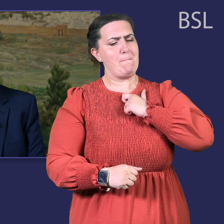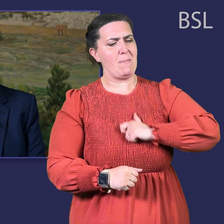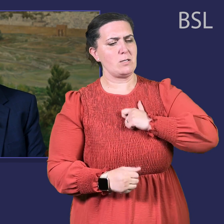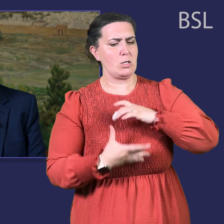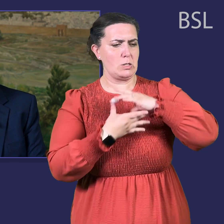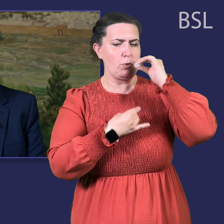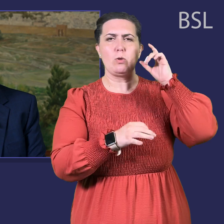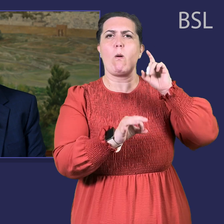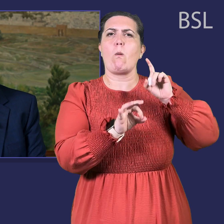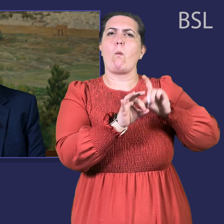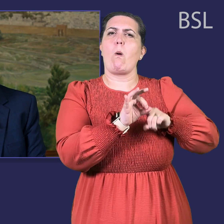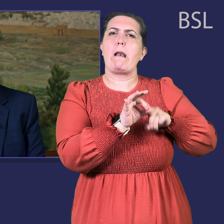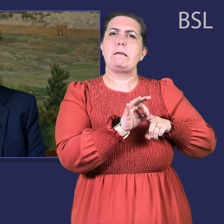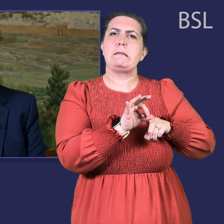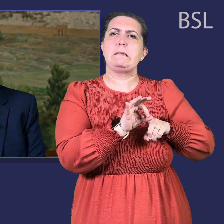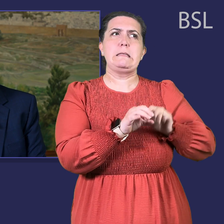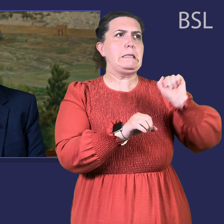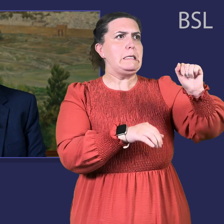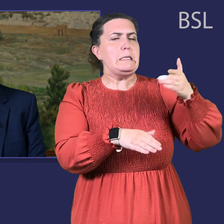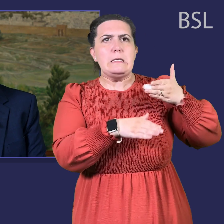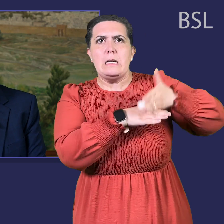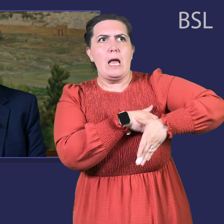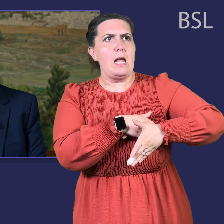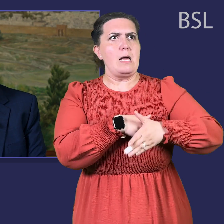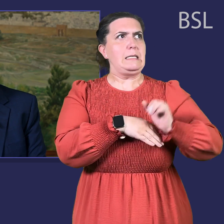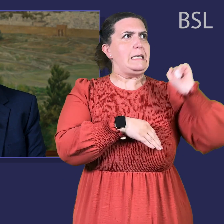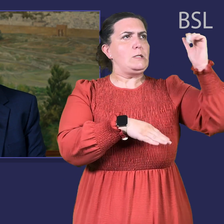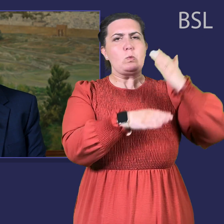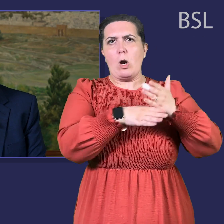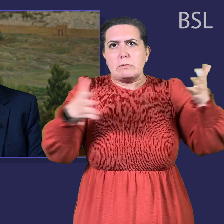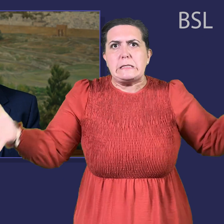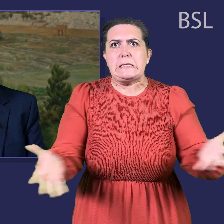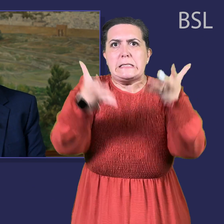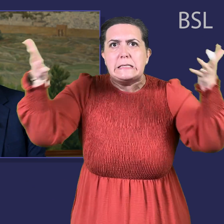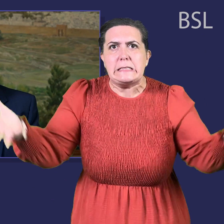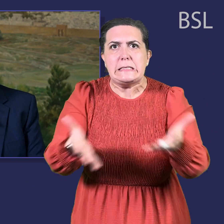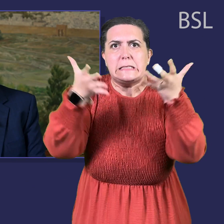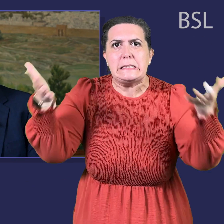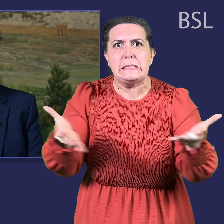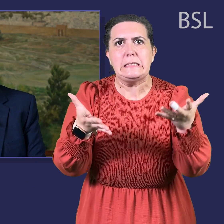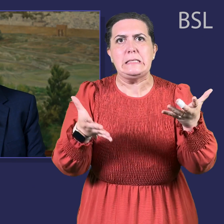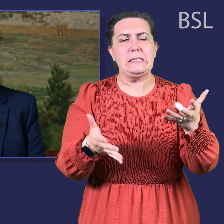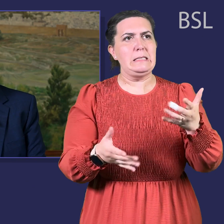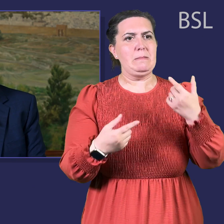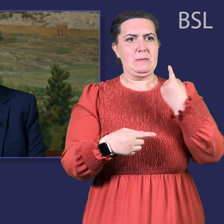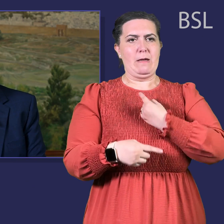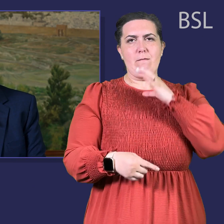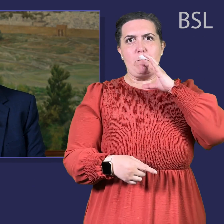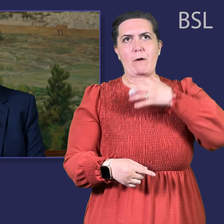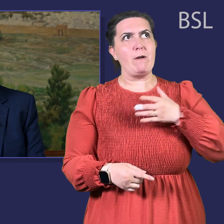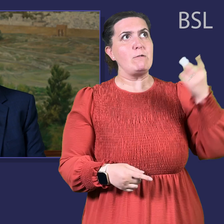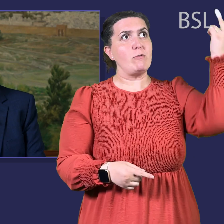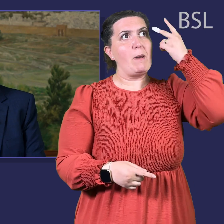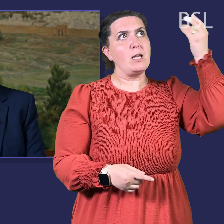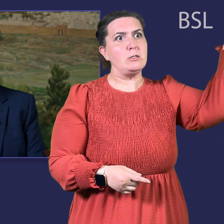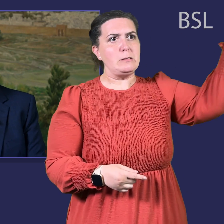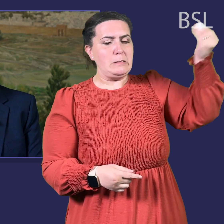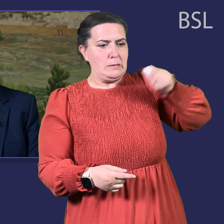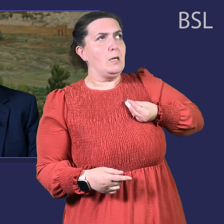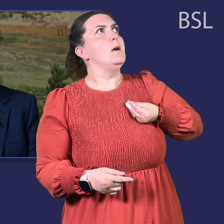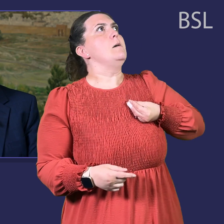personal spiritual qualities. In his effort to hasten the work, he's been the Lord's mouthpiece